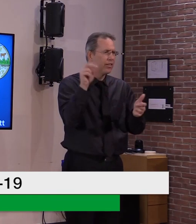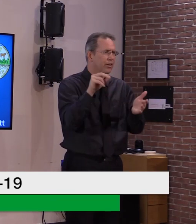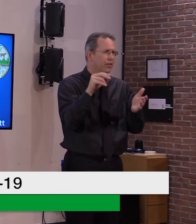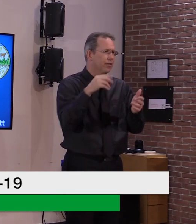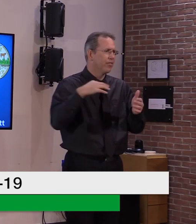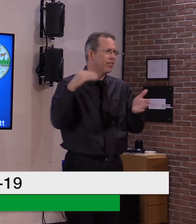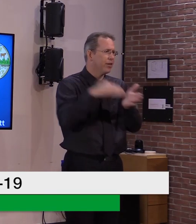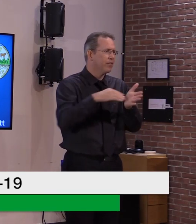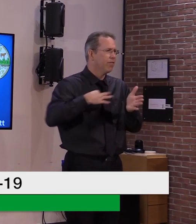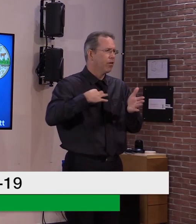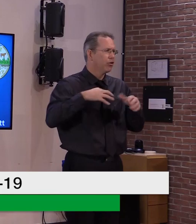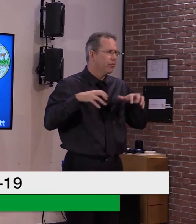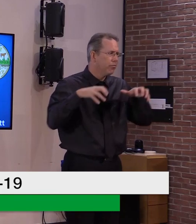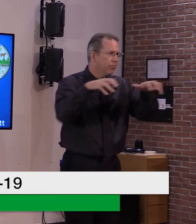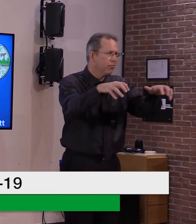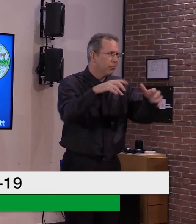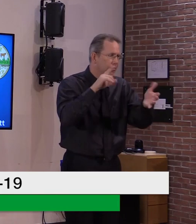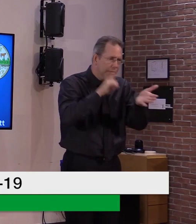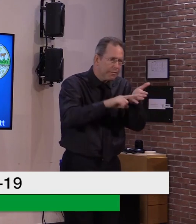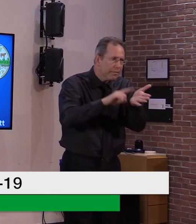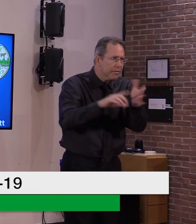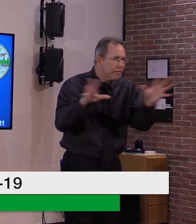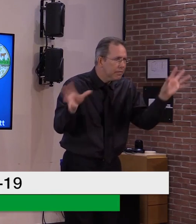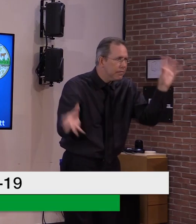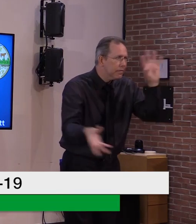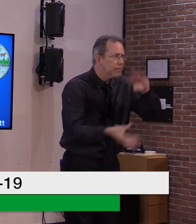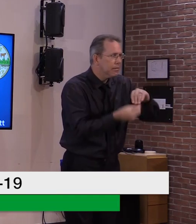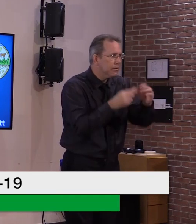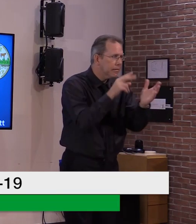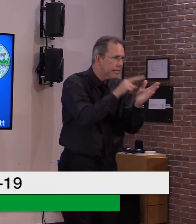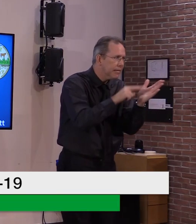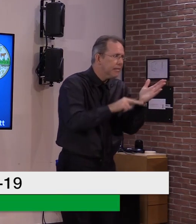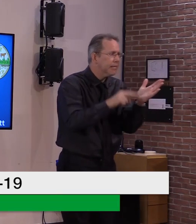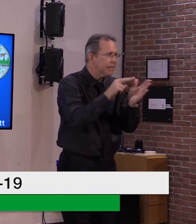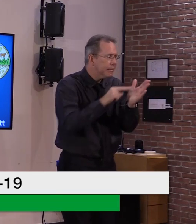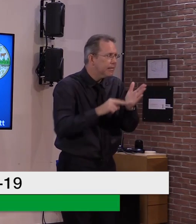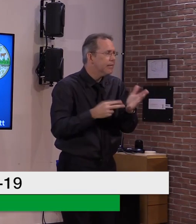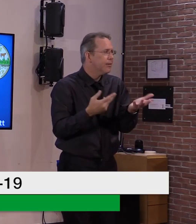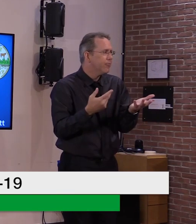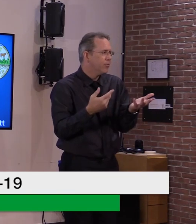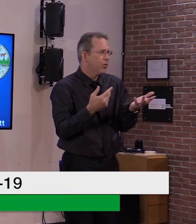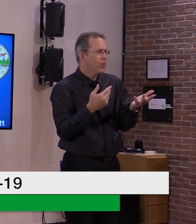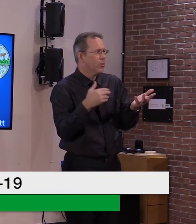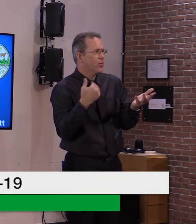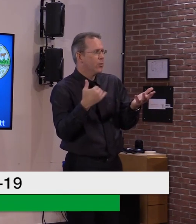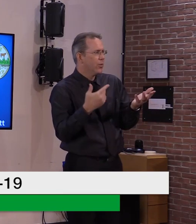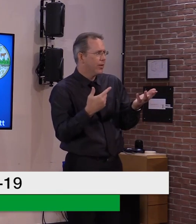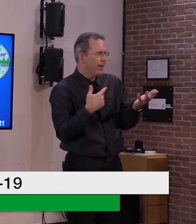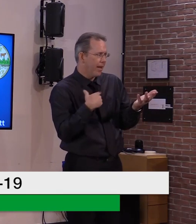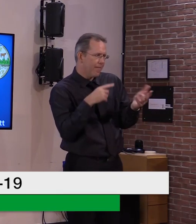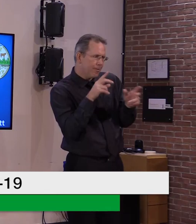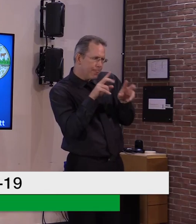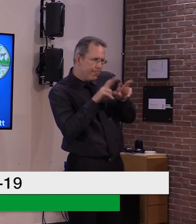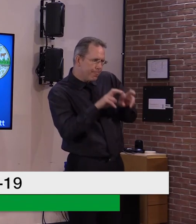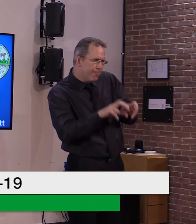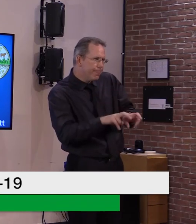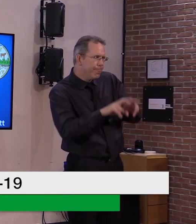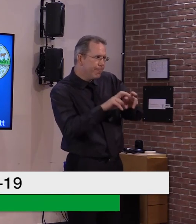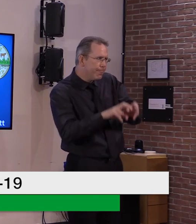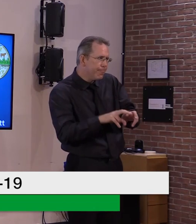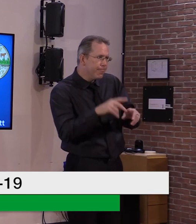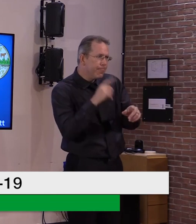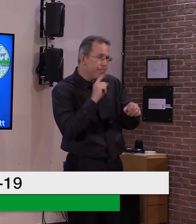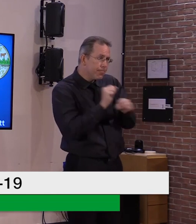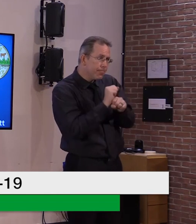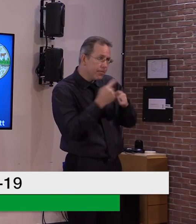because it just won't be a robust enough number but it'll be a significant number